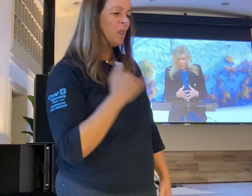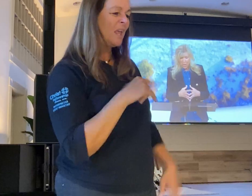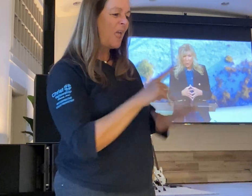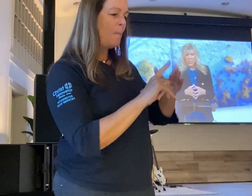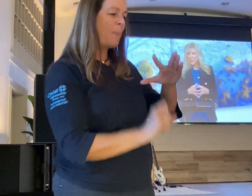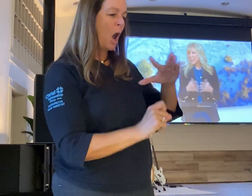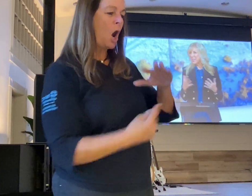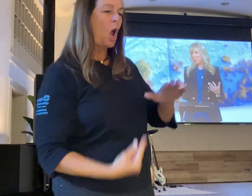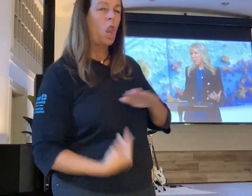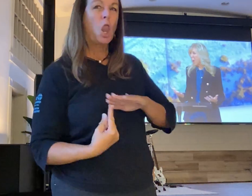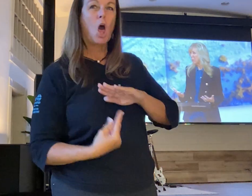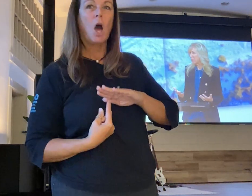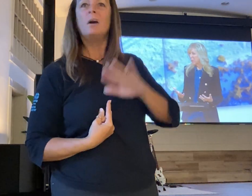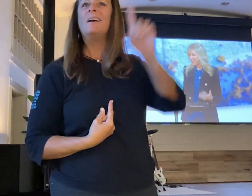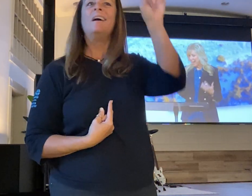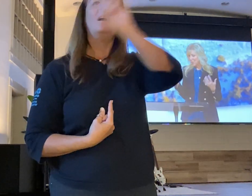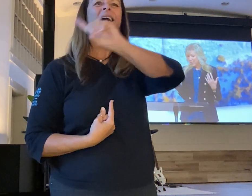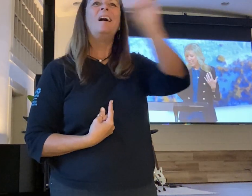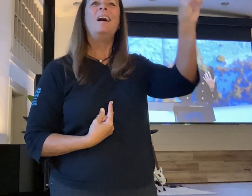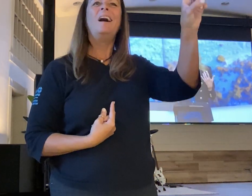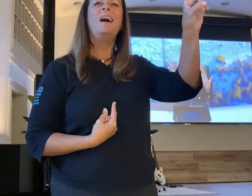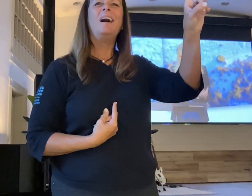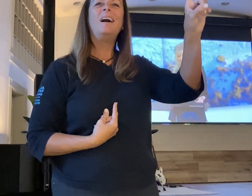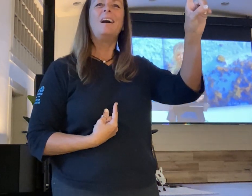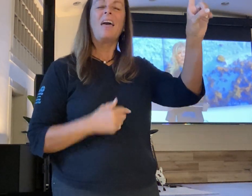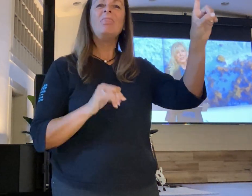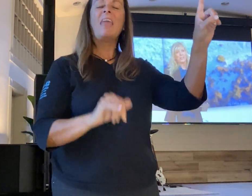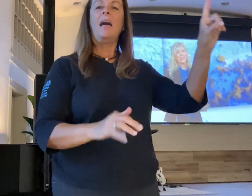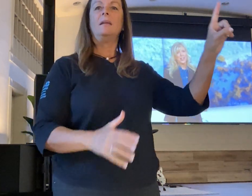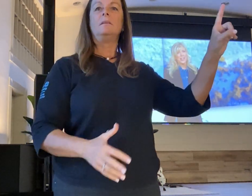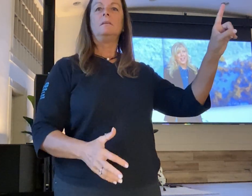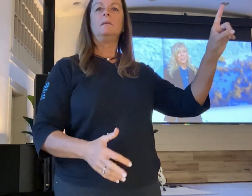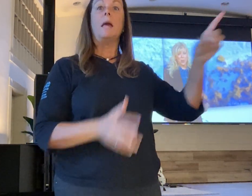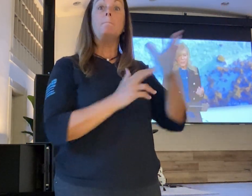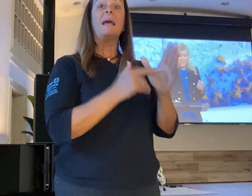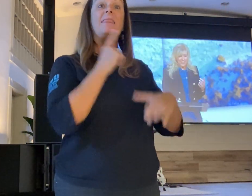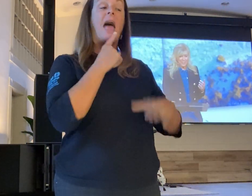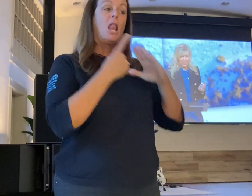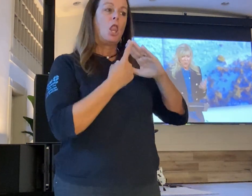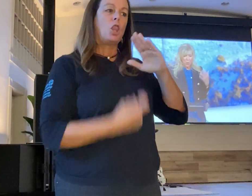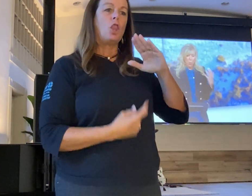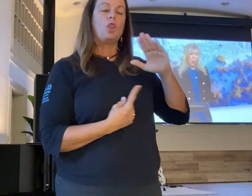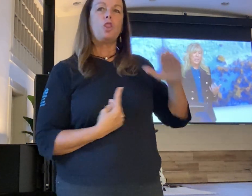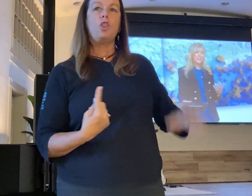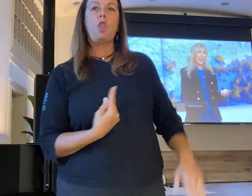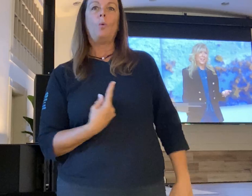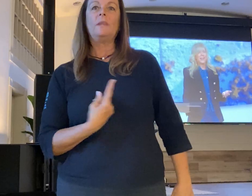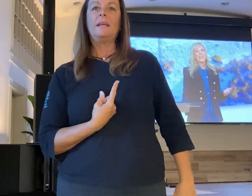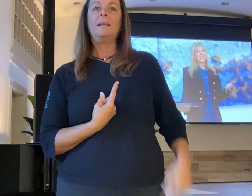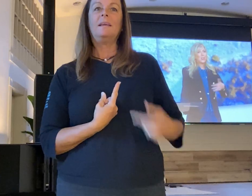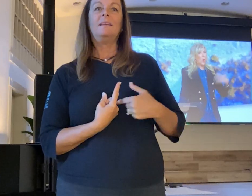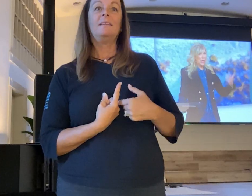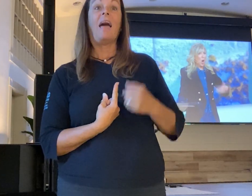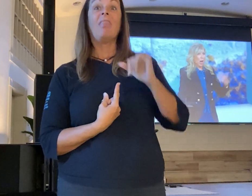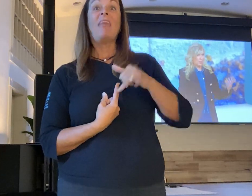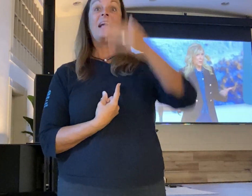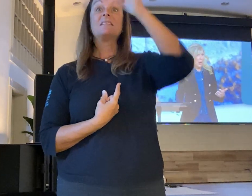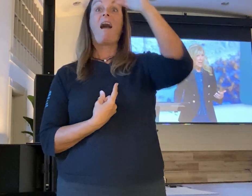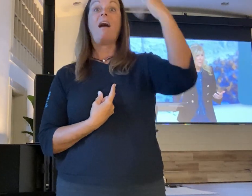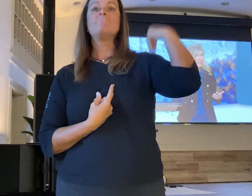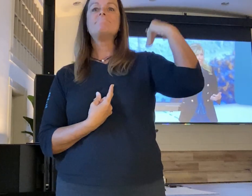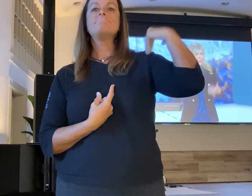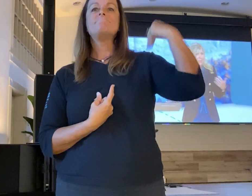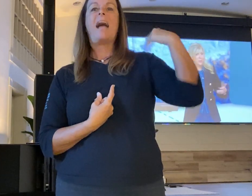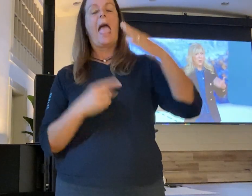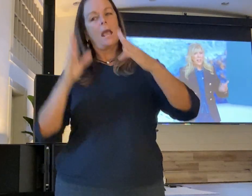Loneliness wasn't the problem, it was actually the signal. And loneliness is this warning light that's going